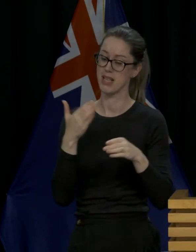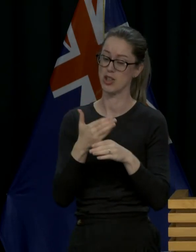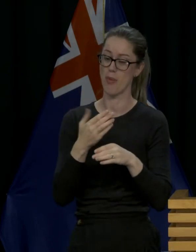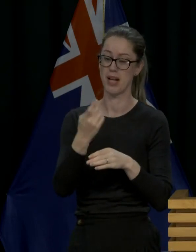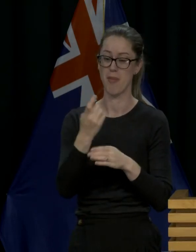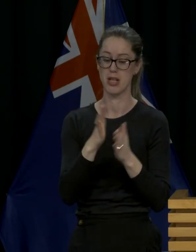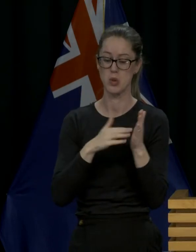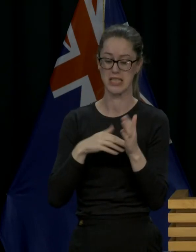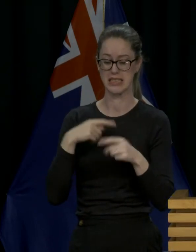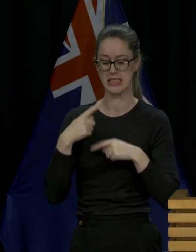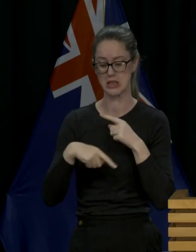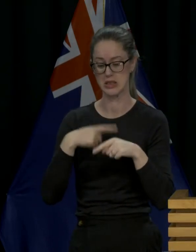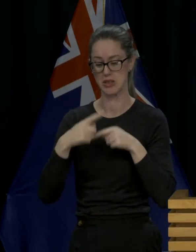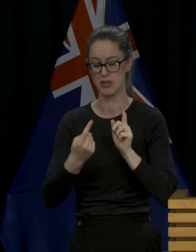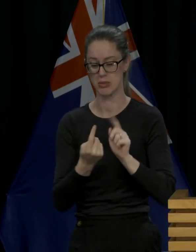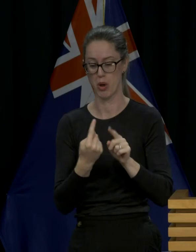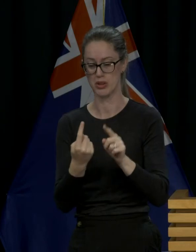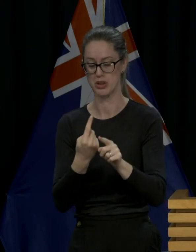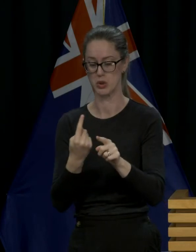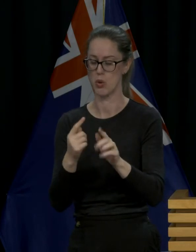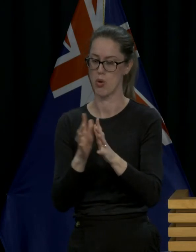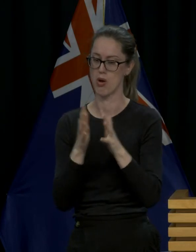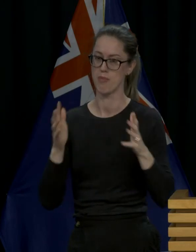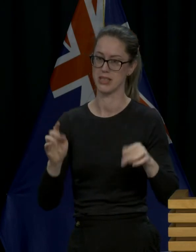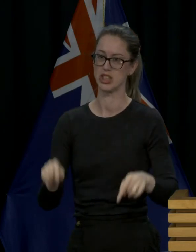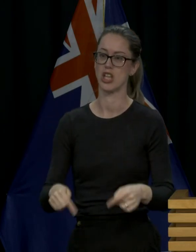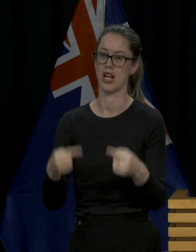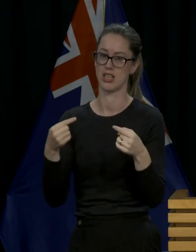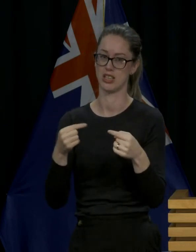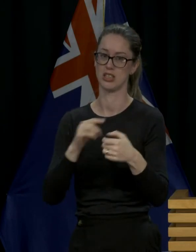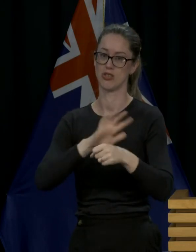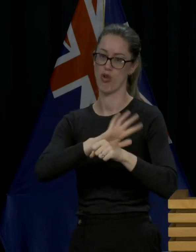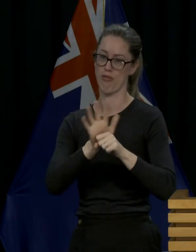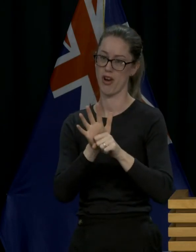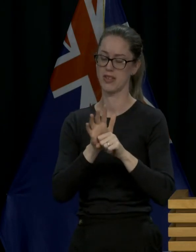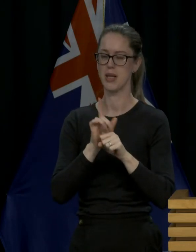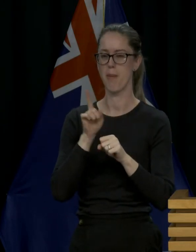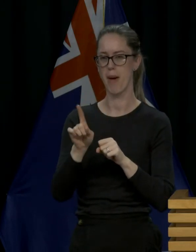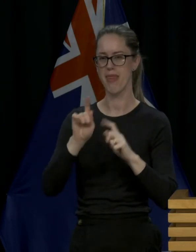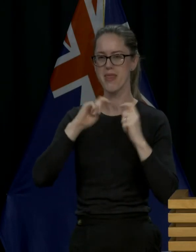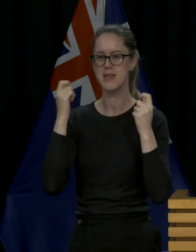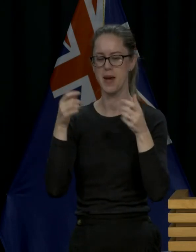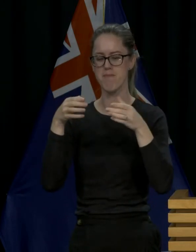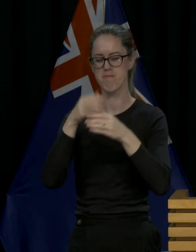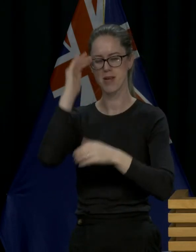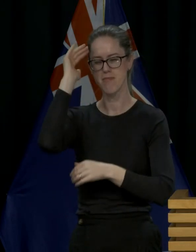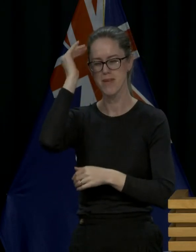as New Zealand continues to respond to some enormous challenges. But the commitment this team